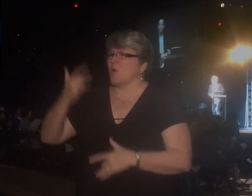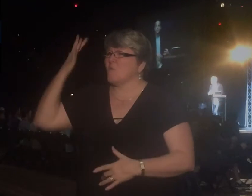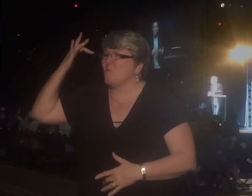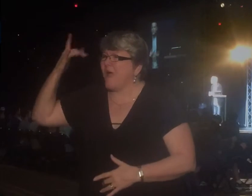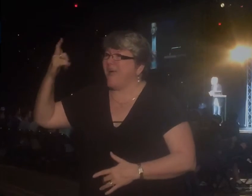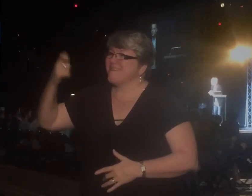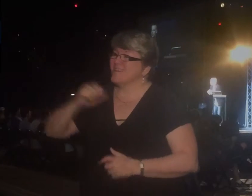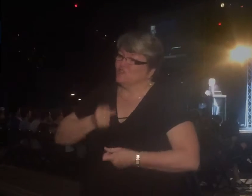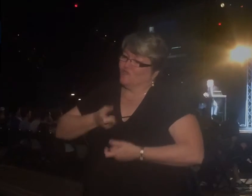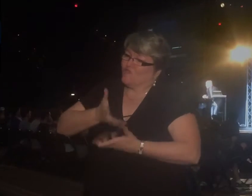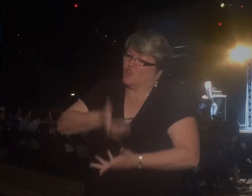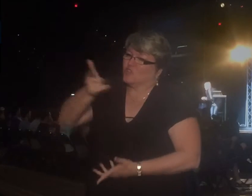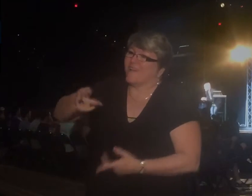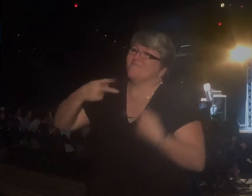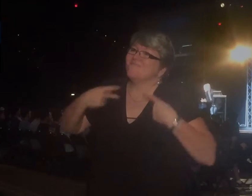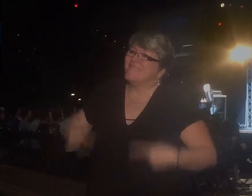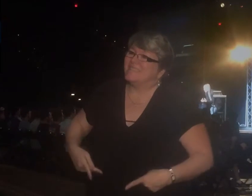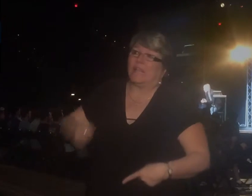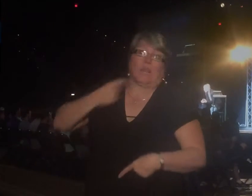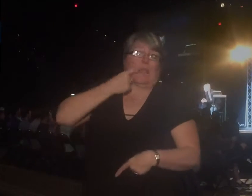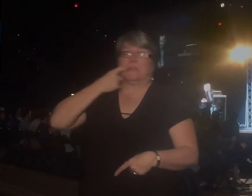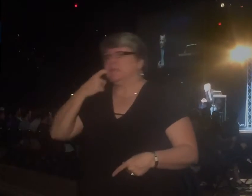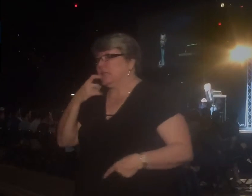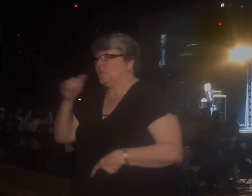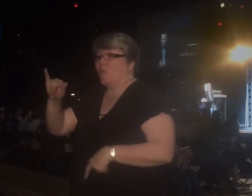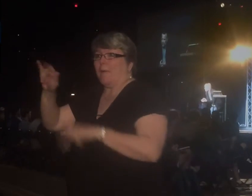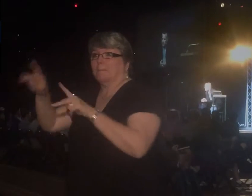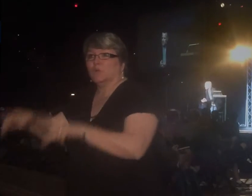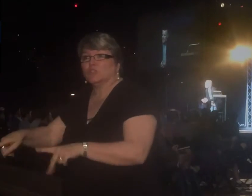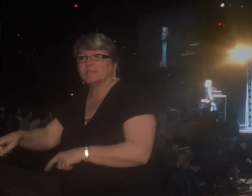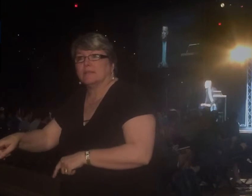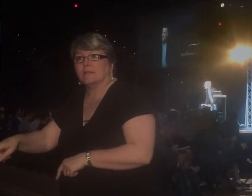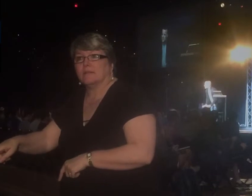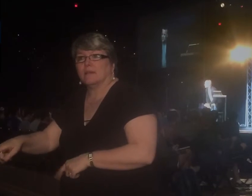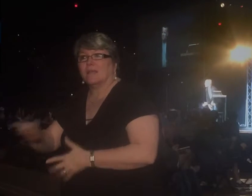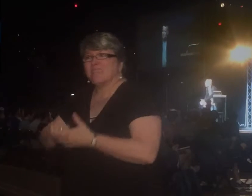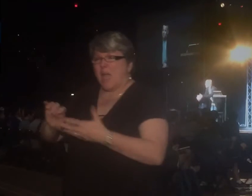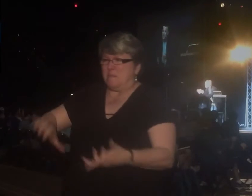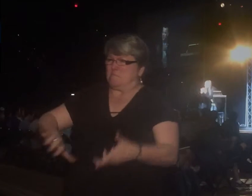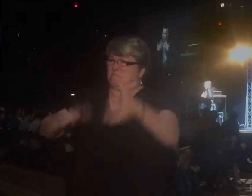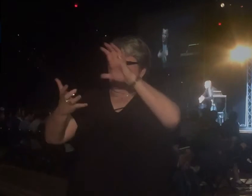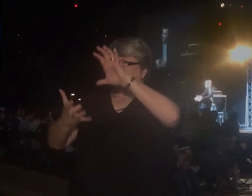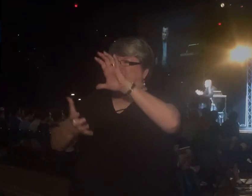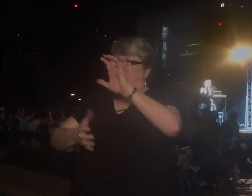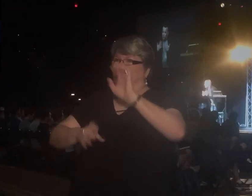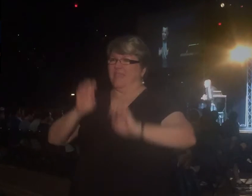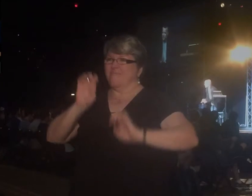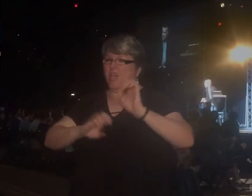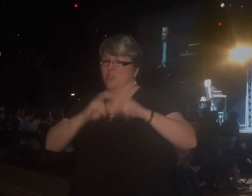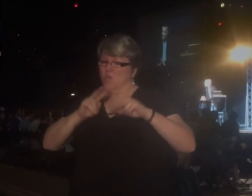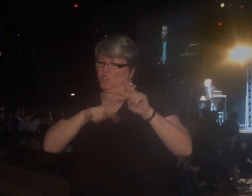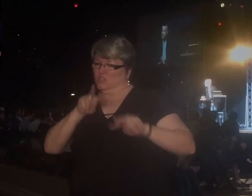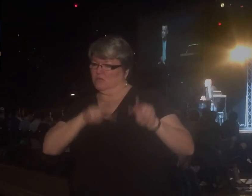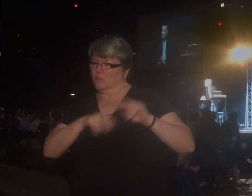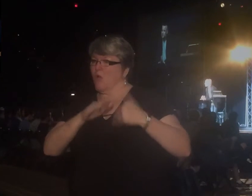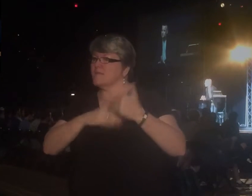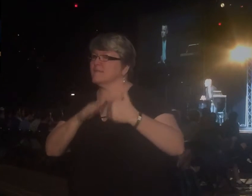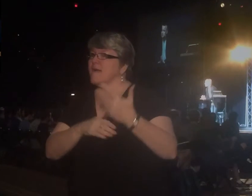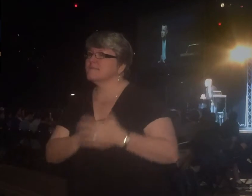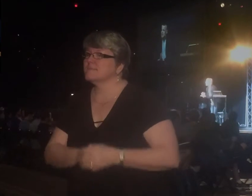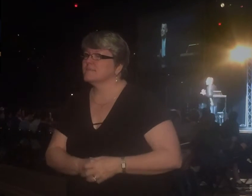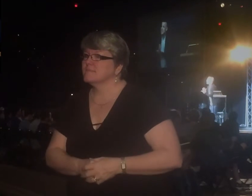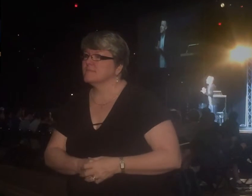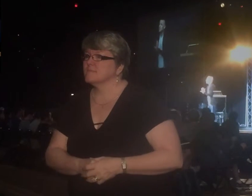gastrointestinal distress. Why? Because you've made yourself physically addicted to that person. And that messes up the